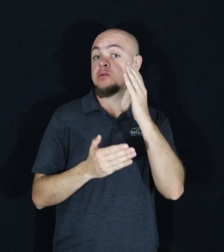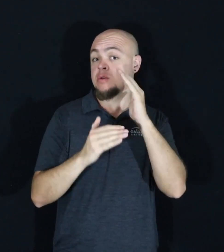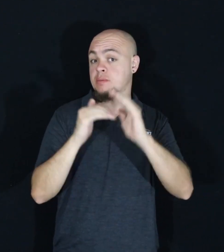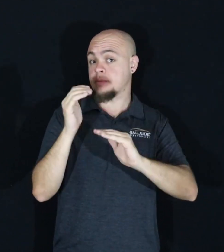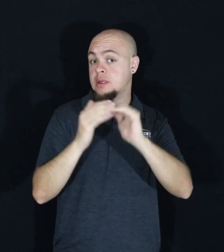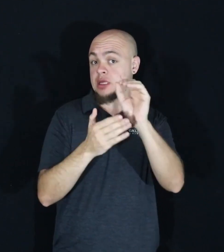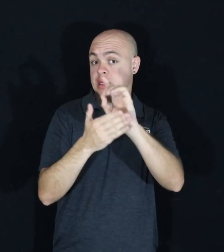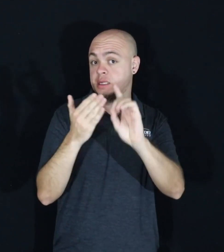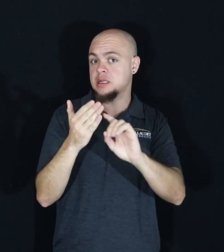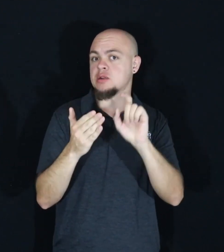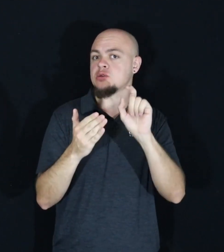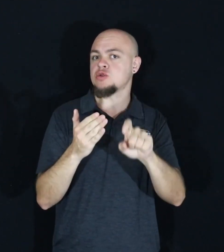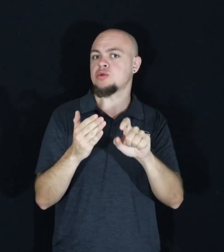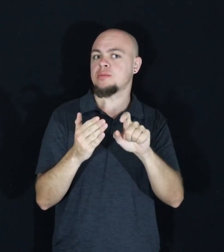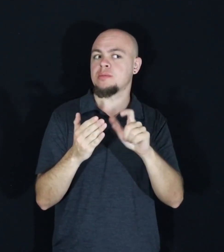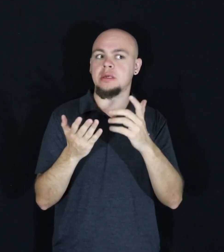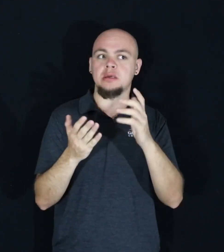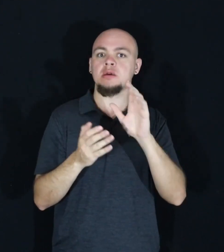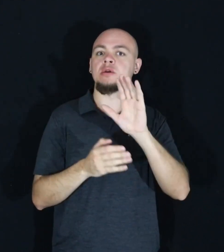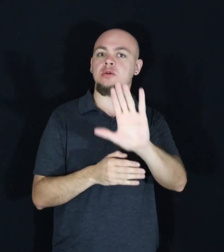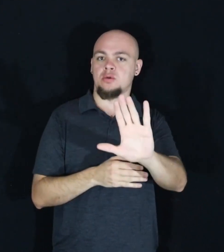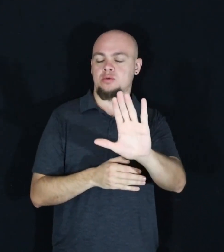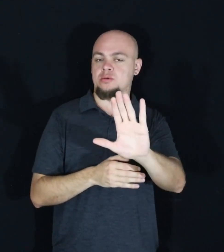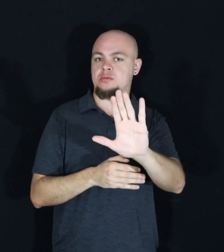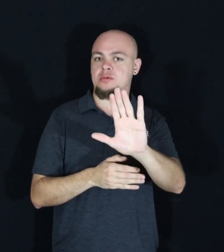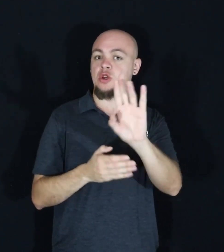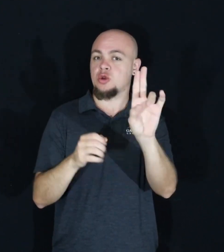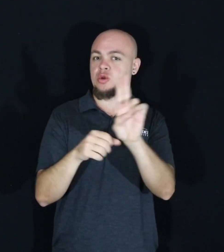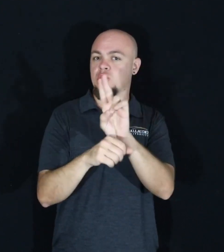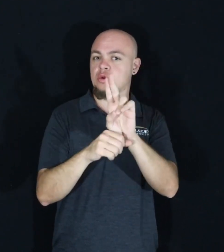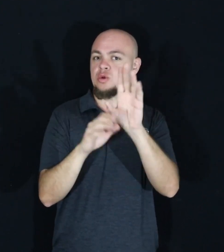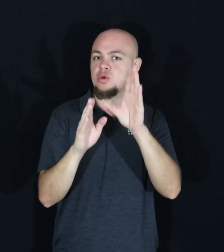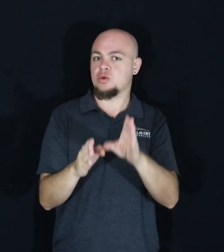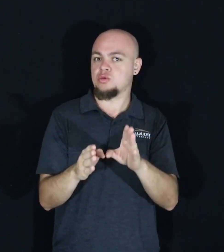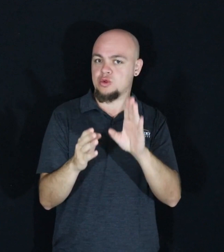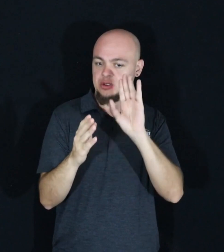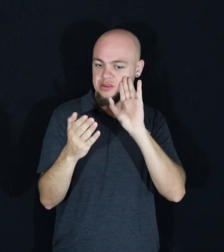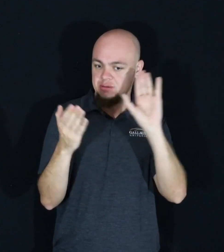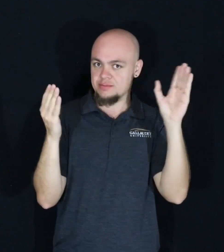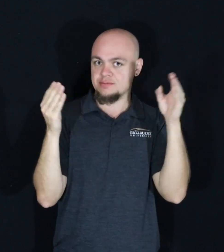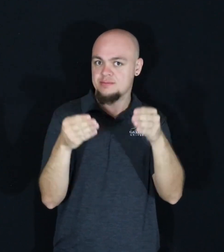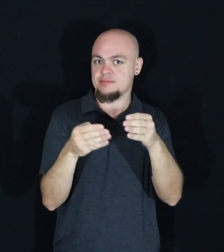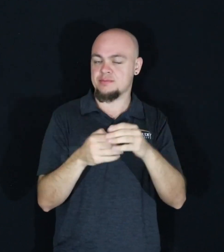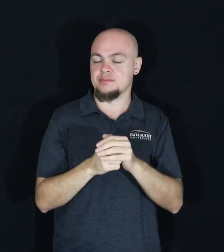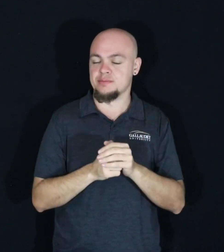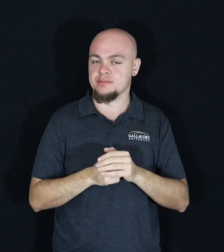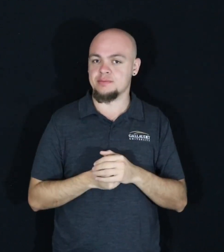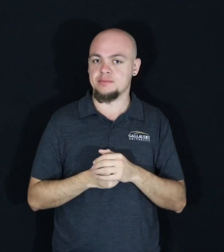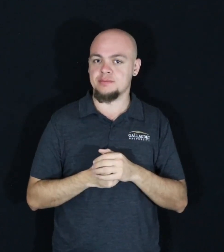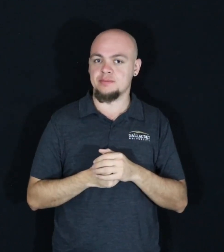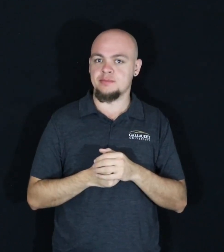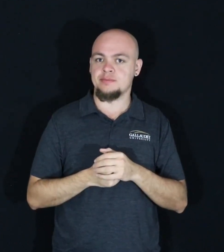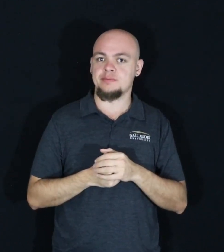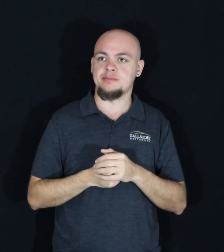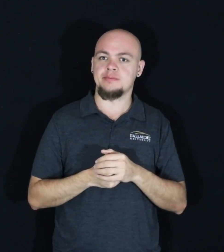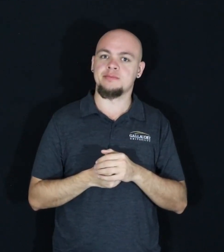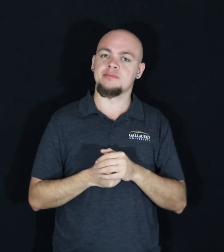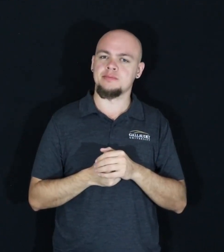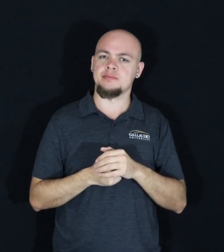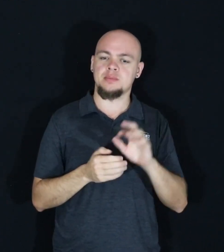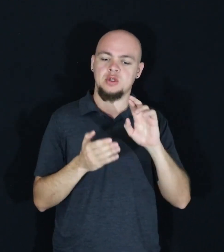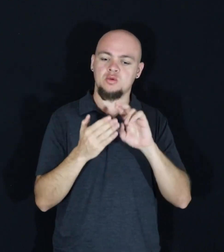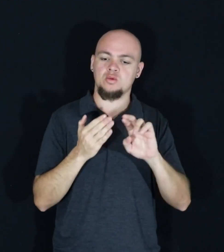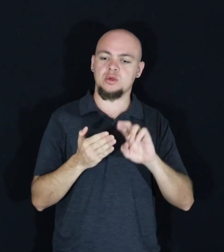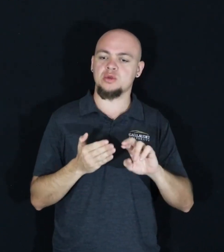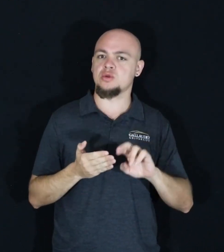should be user-centered design. And this is a pioneering research, and